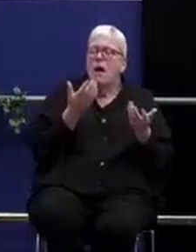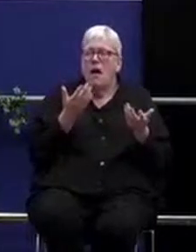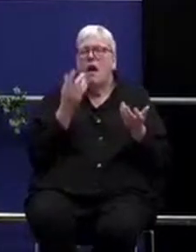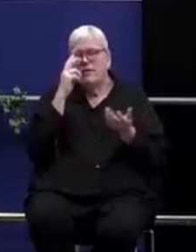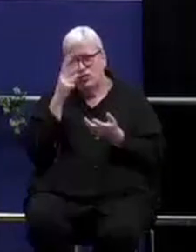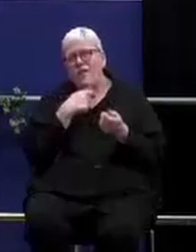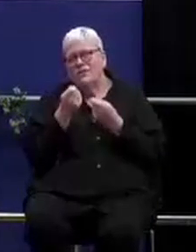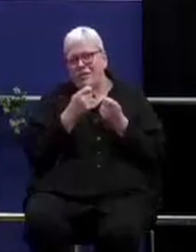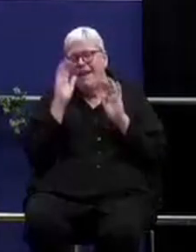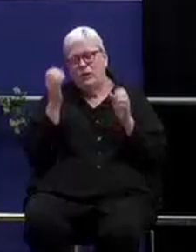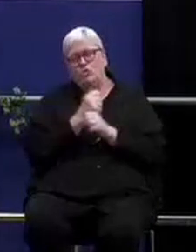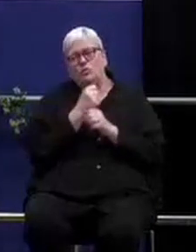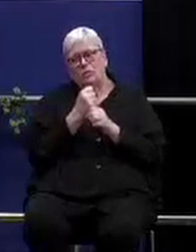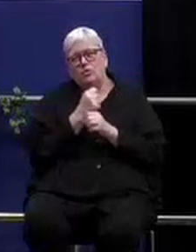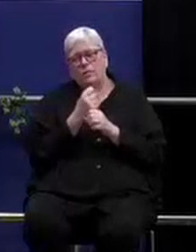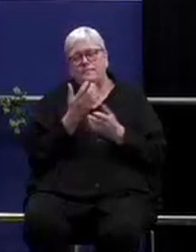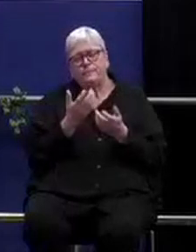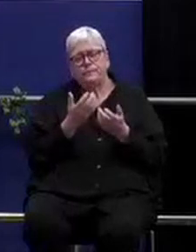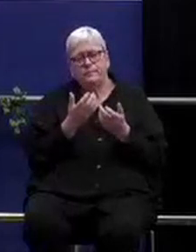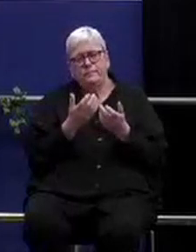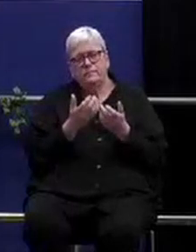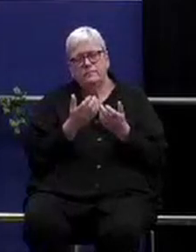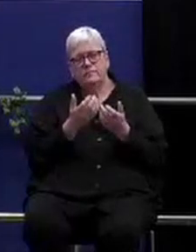what the director had to do.